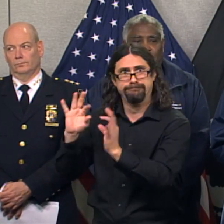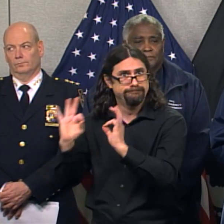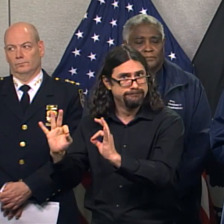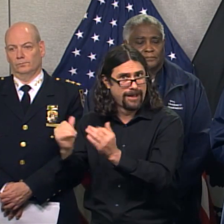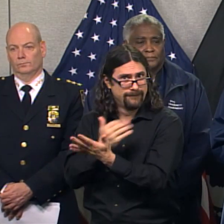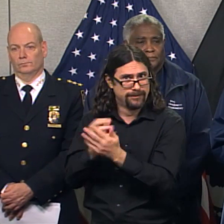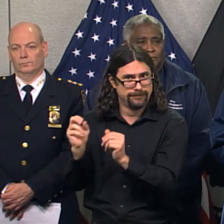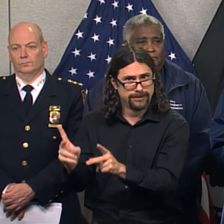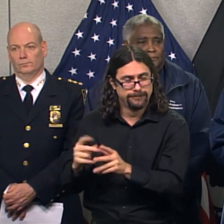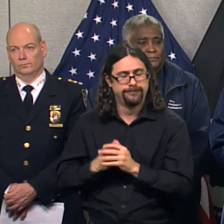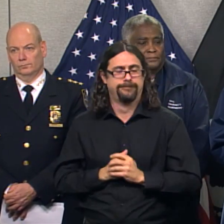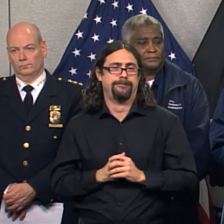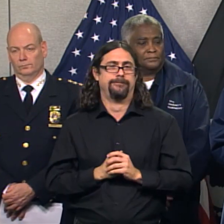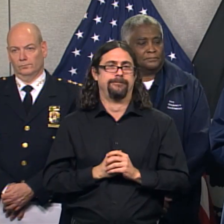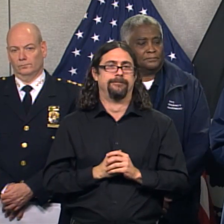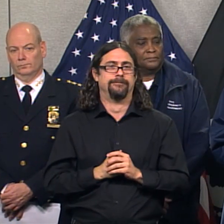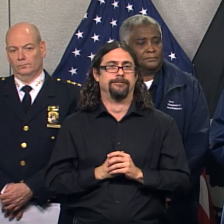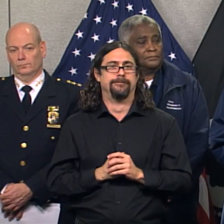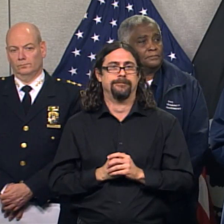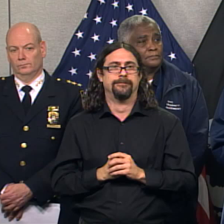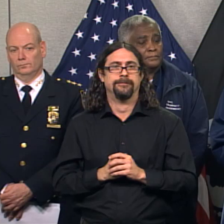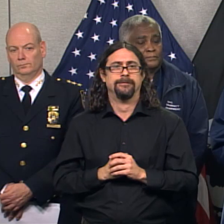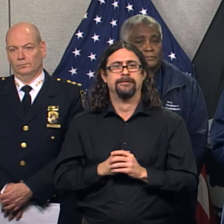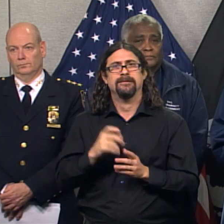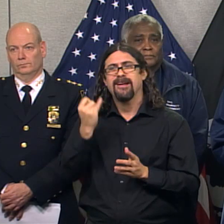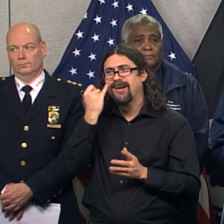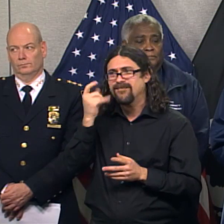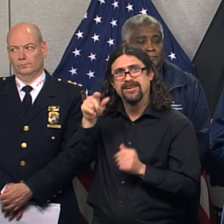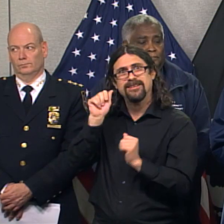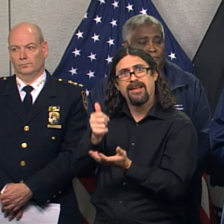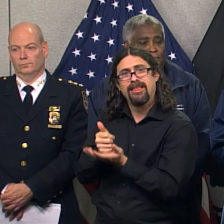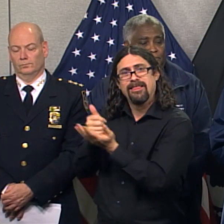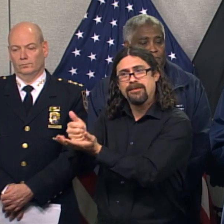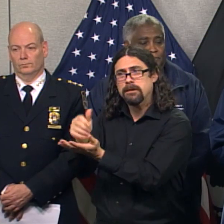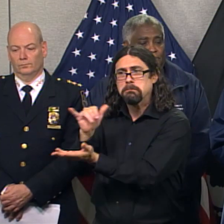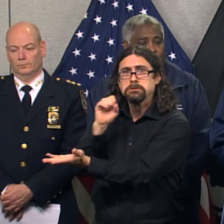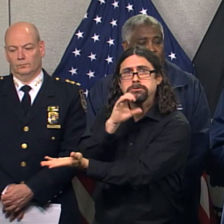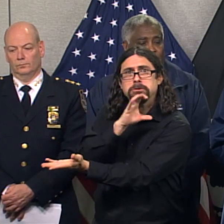working closely with NYPD to get anyone in who needs help. Our homestat teams are out.